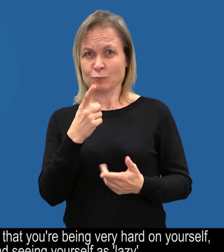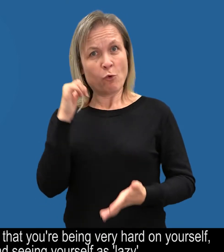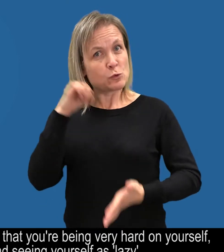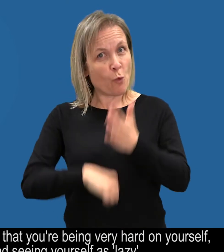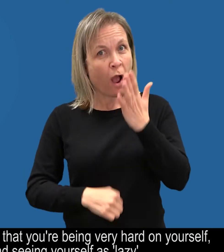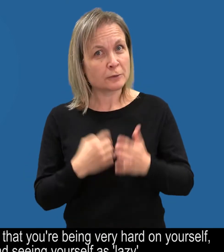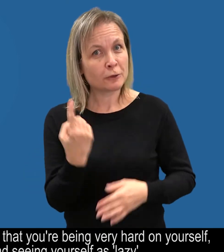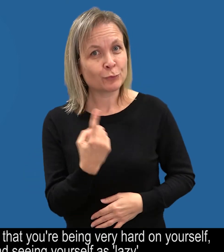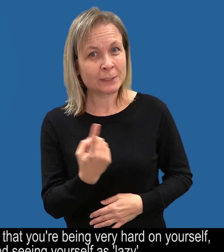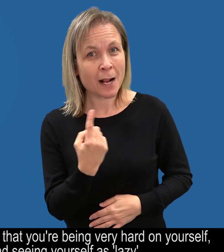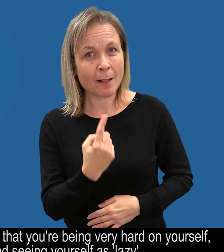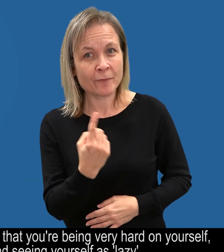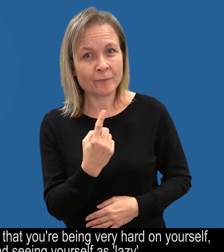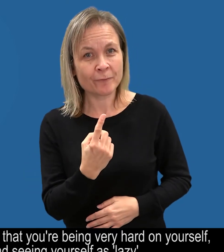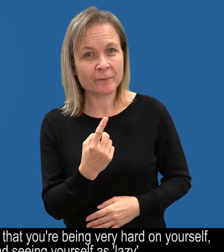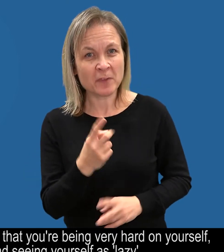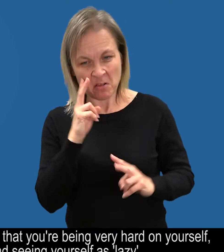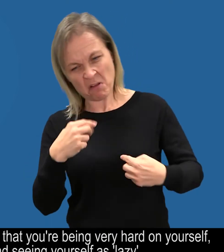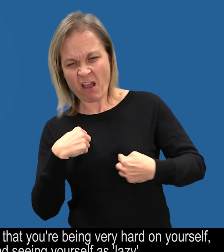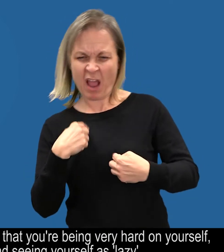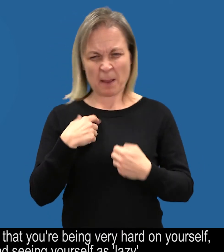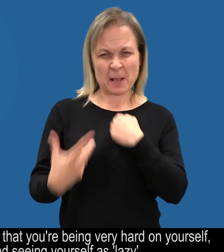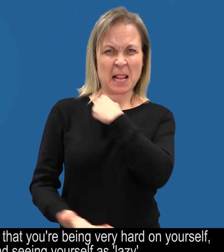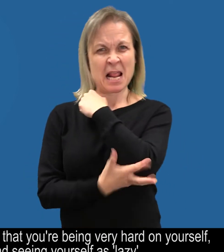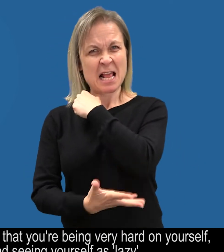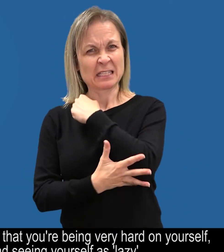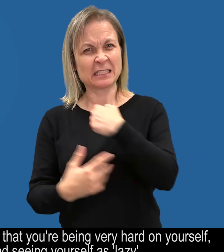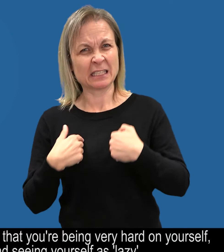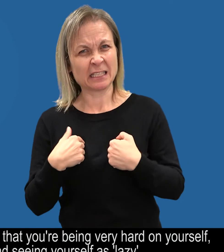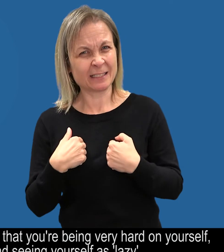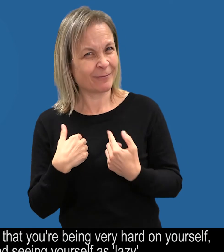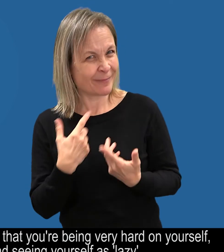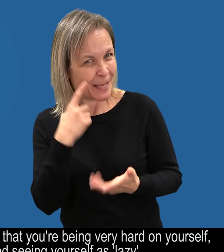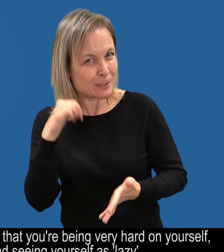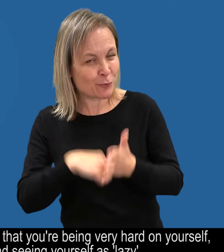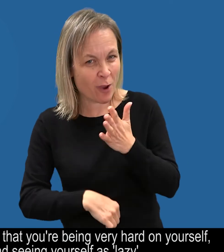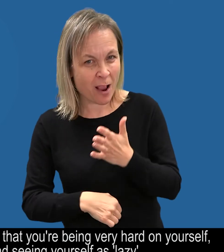You might find that you're being very hard on yourself and seeing yourself as lazy.